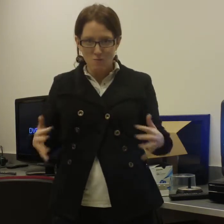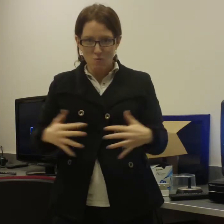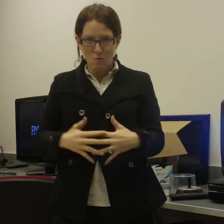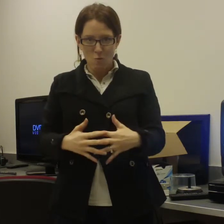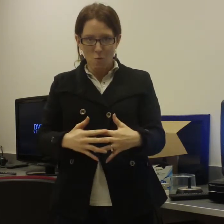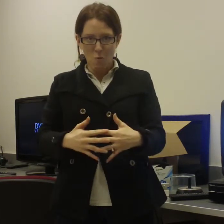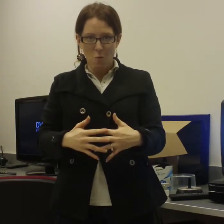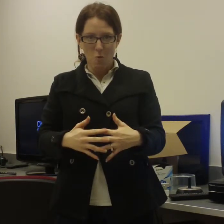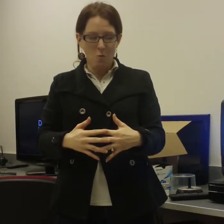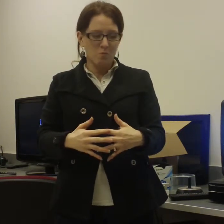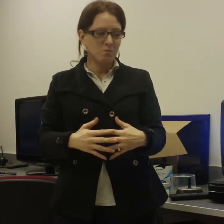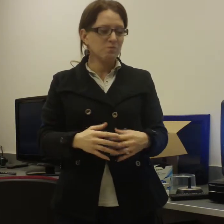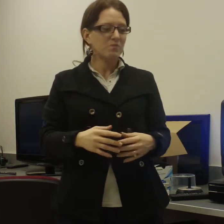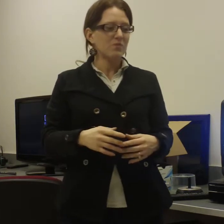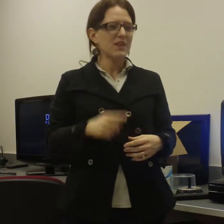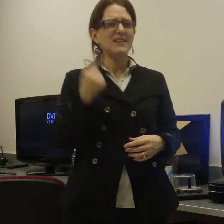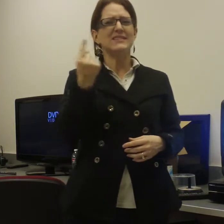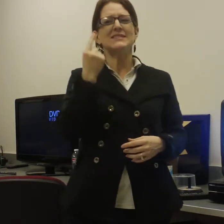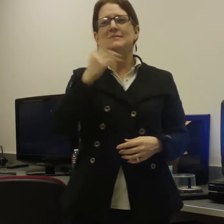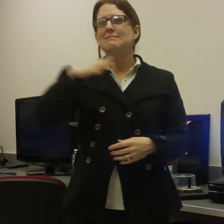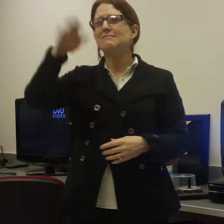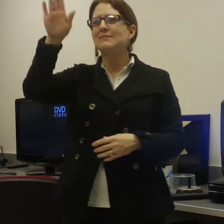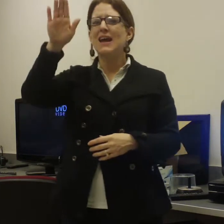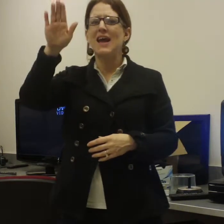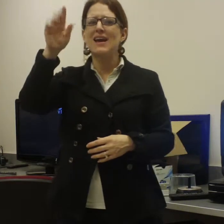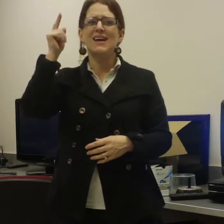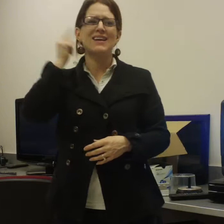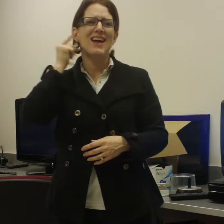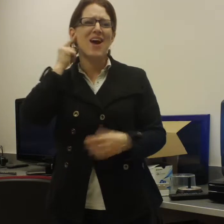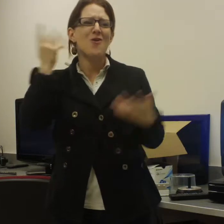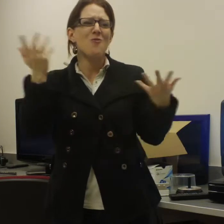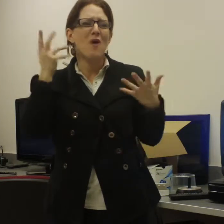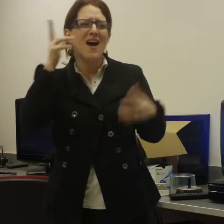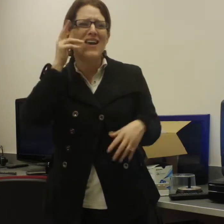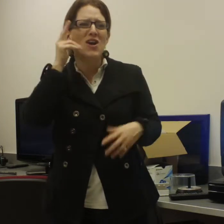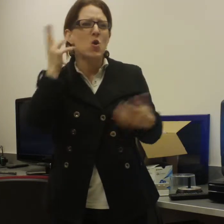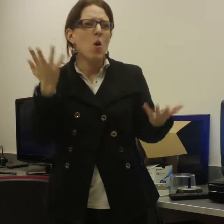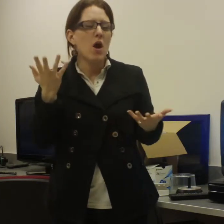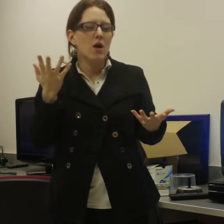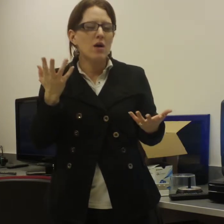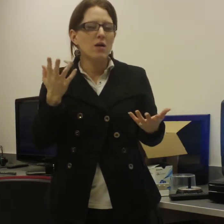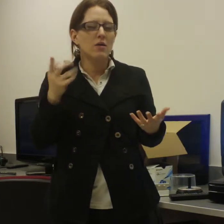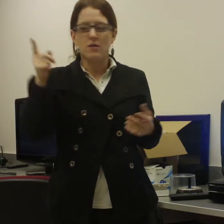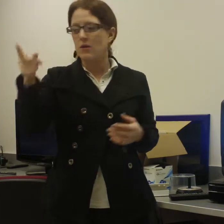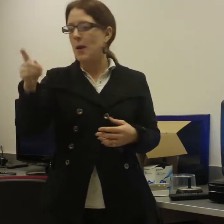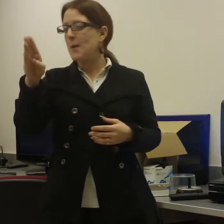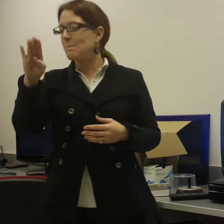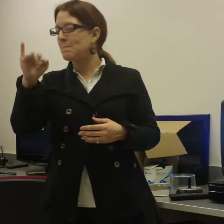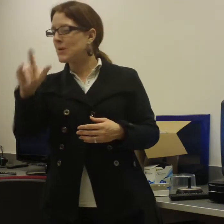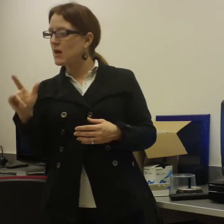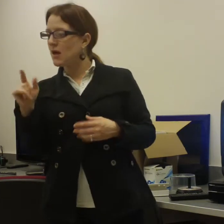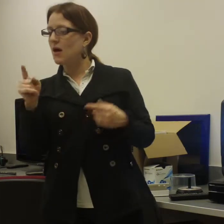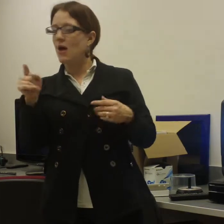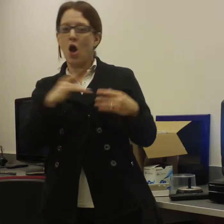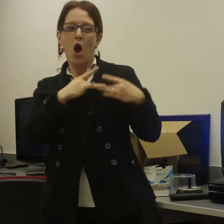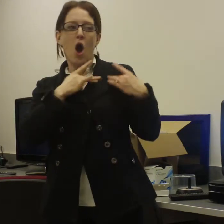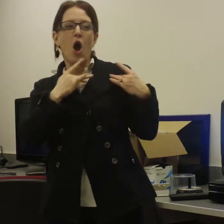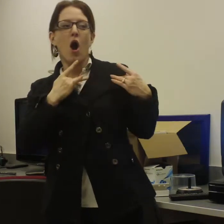Somebody raise your hand. What's the prevalent sound? Phil? It's the heart. You hear that thumping? And that's the heart. That's that